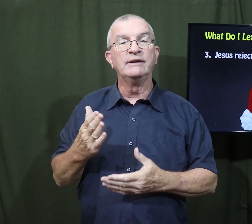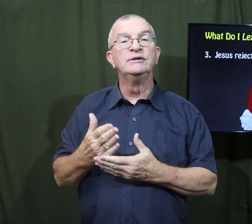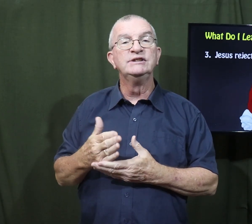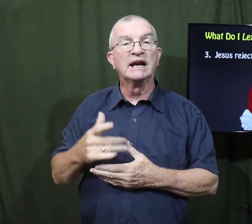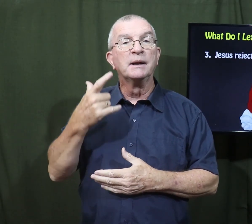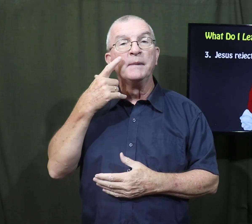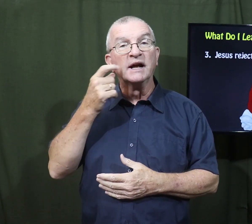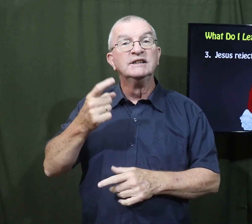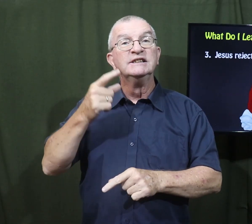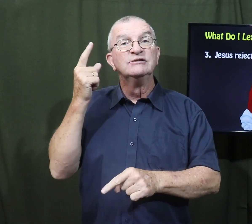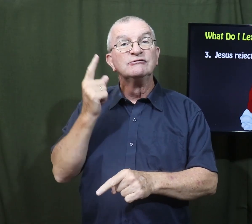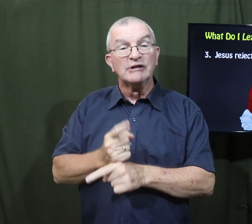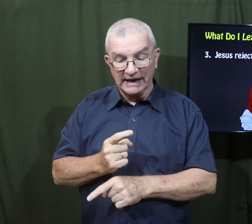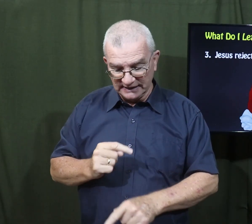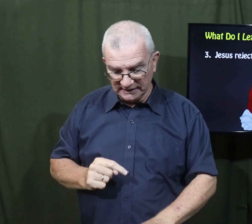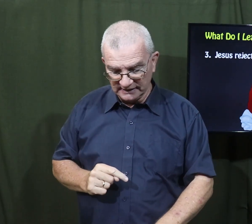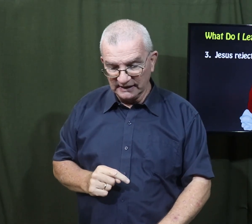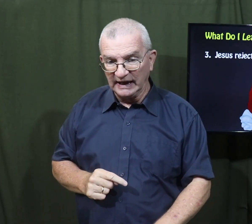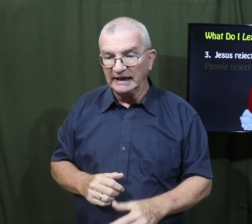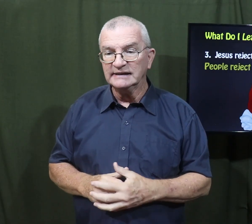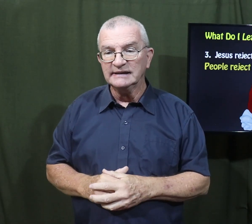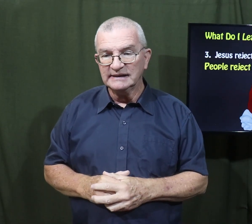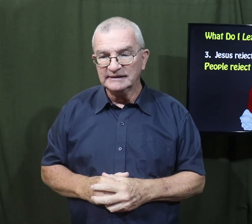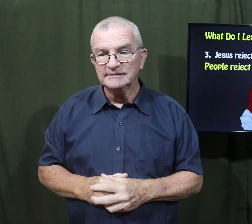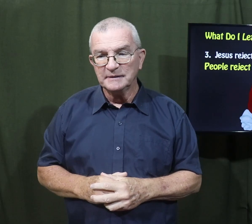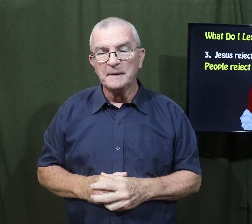They reject Him because He's right.